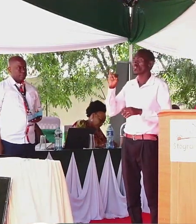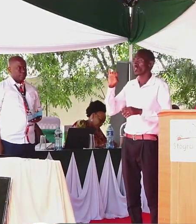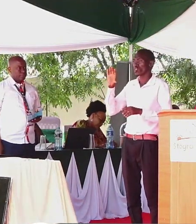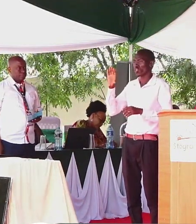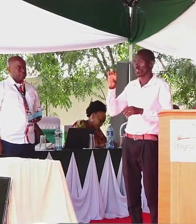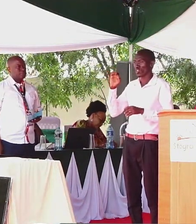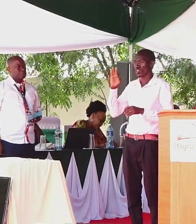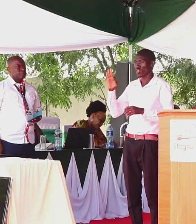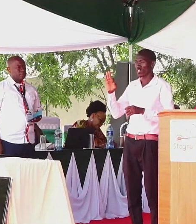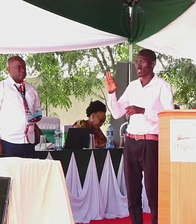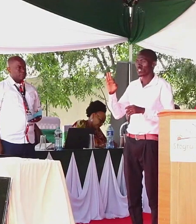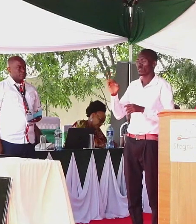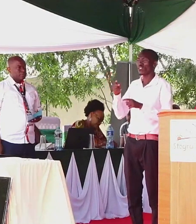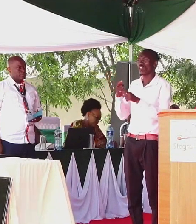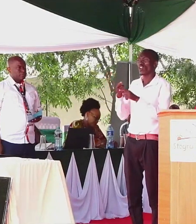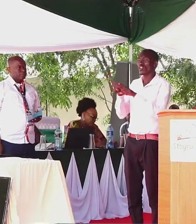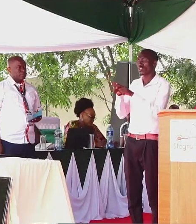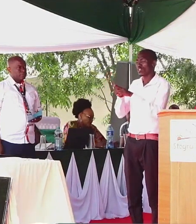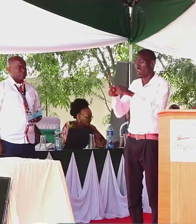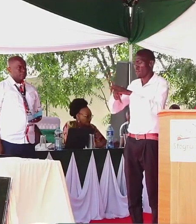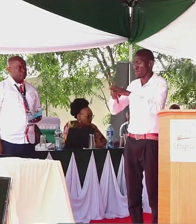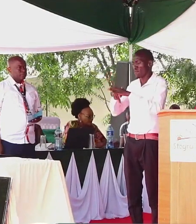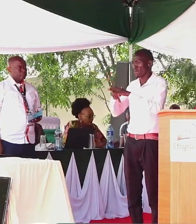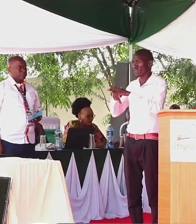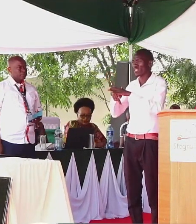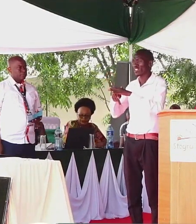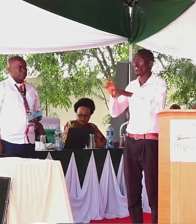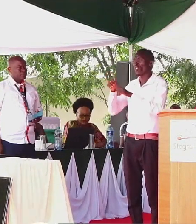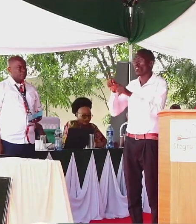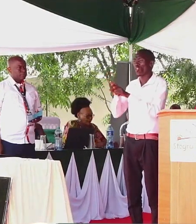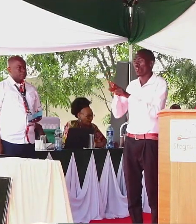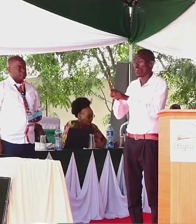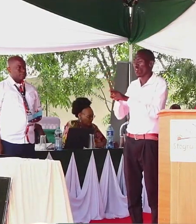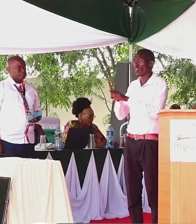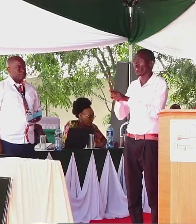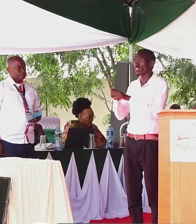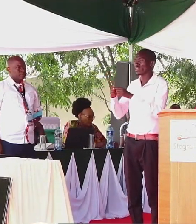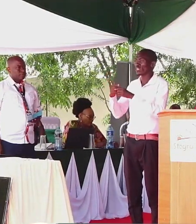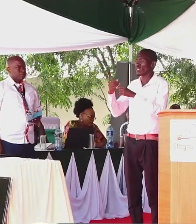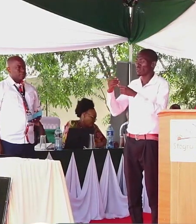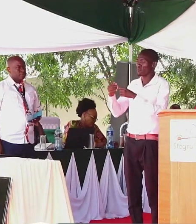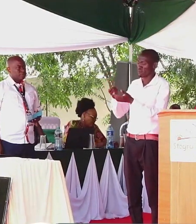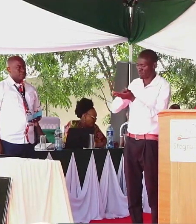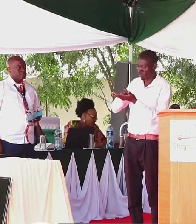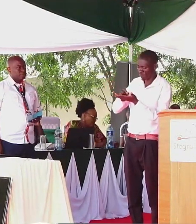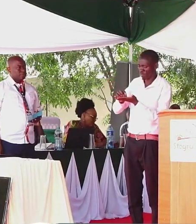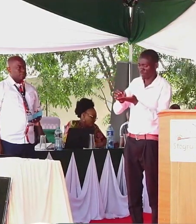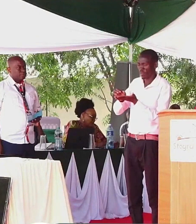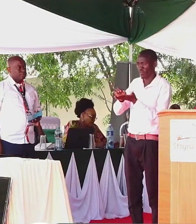pre-primary school. We have given out the plasticine, the pencils, the rubbers,